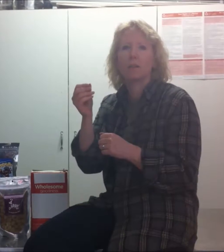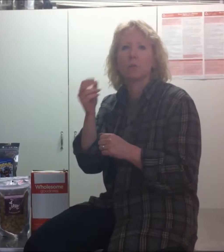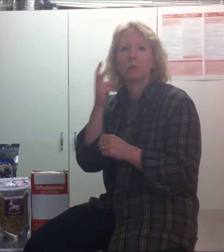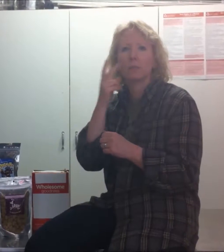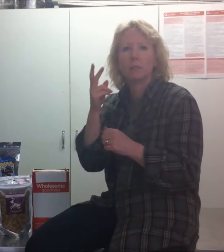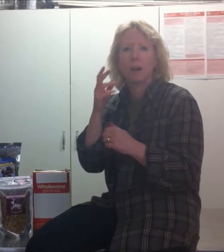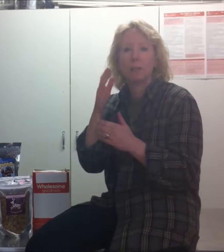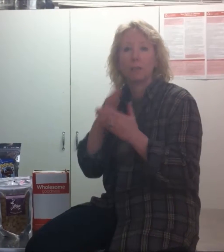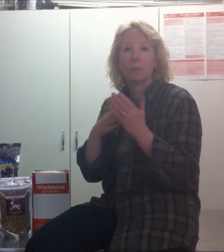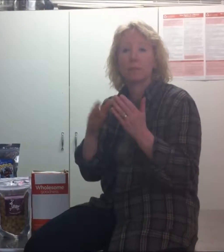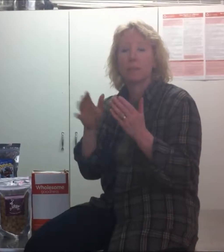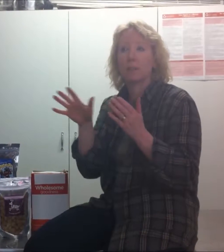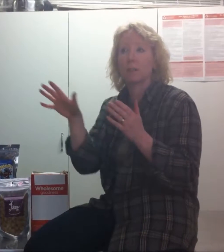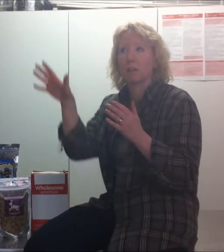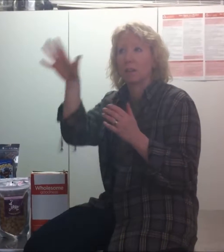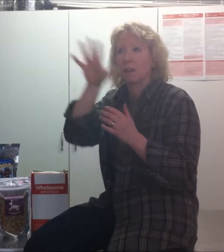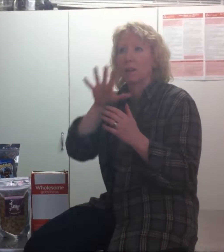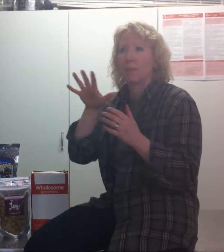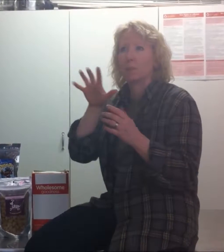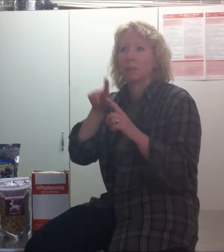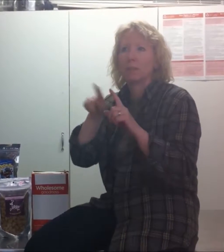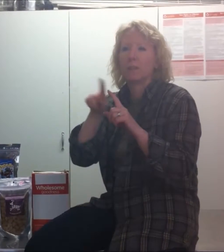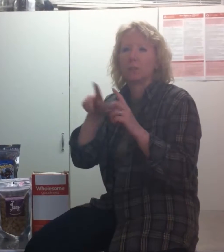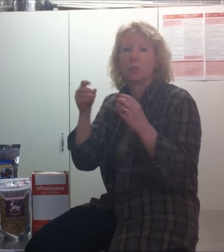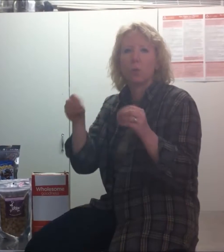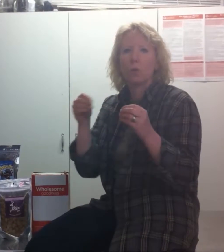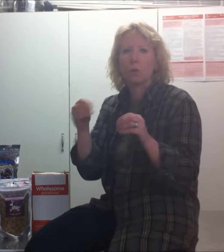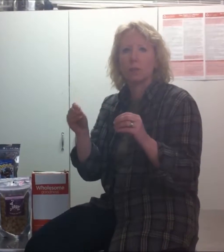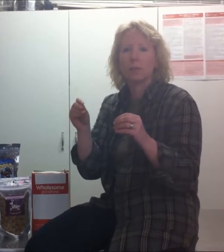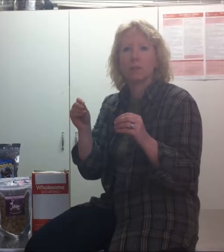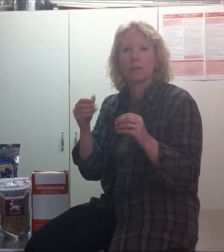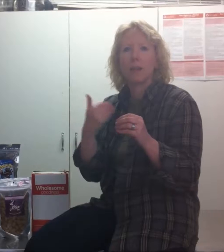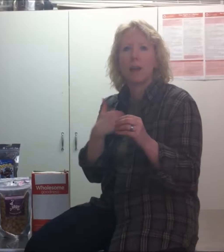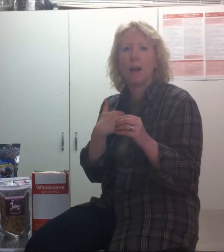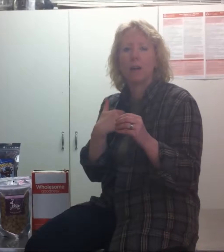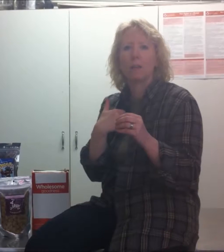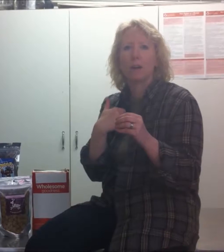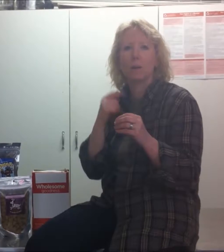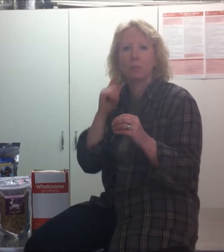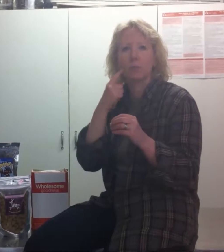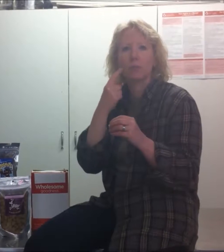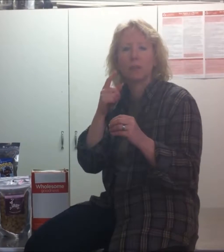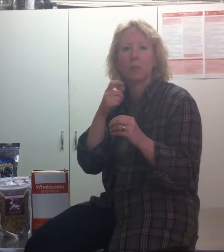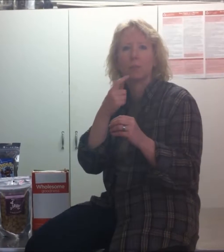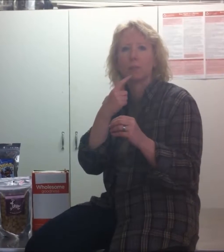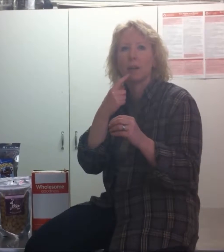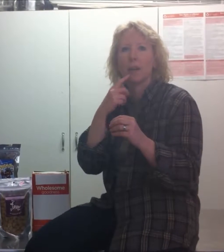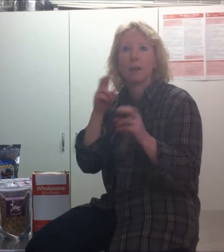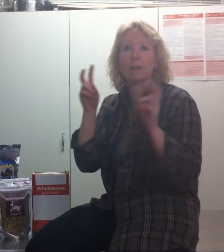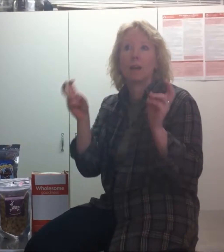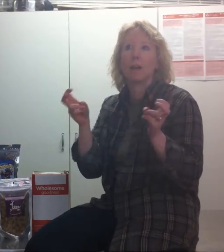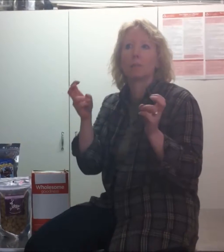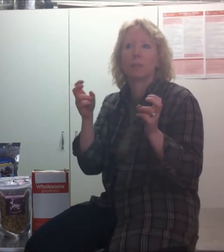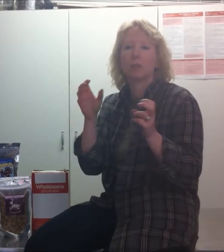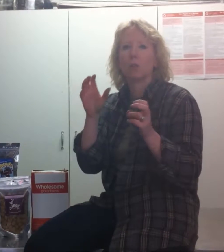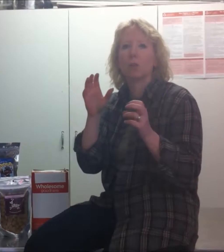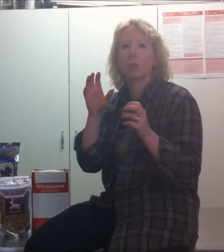you will see on some of the different doors that they have, treat that will claim that they are